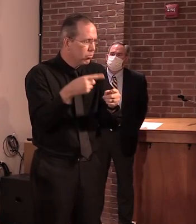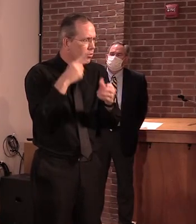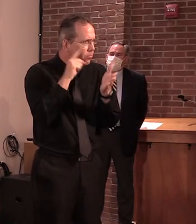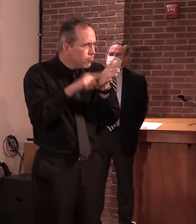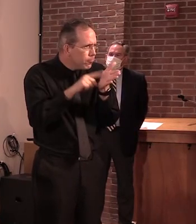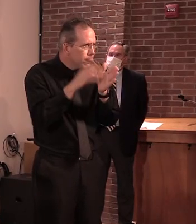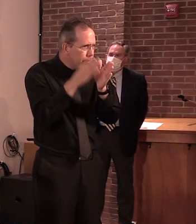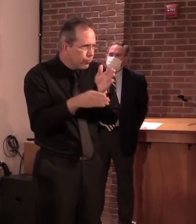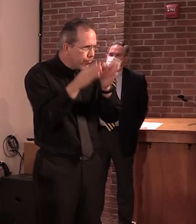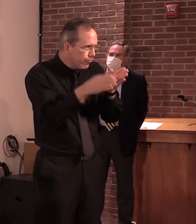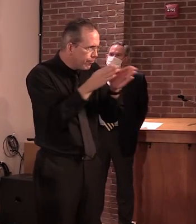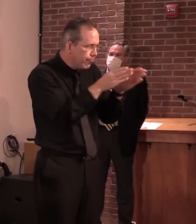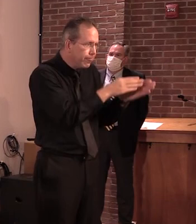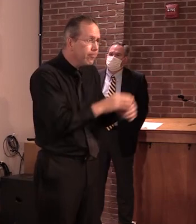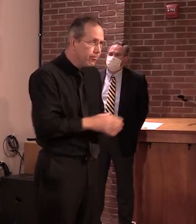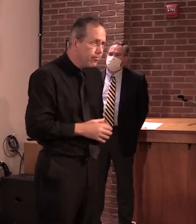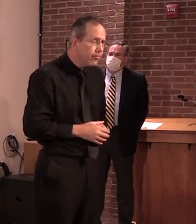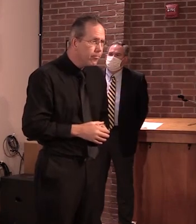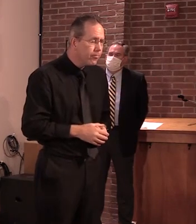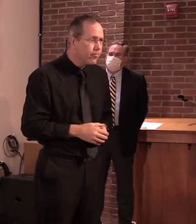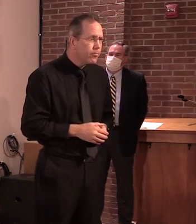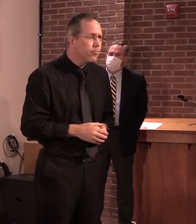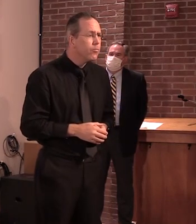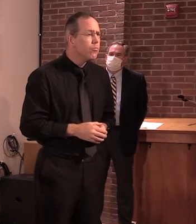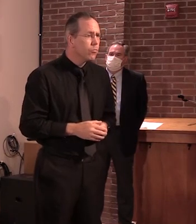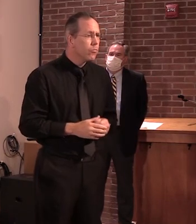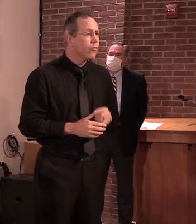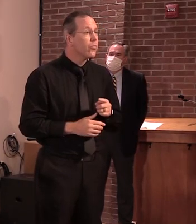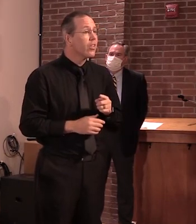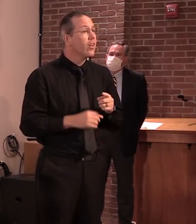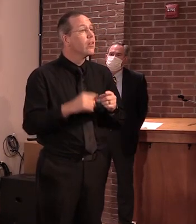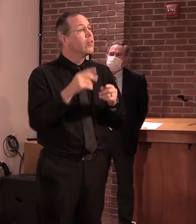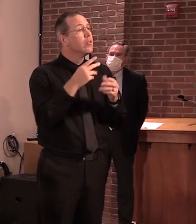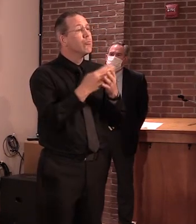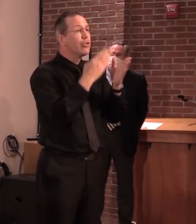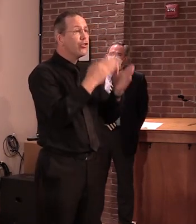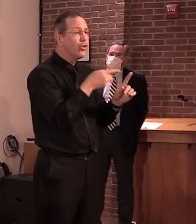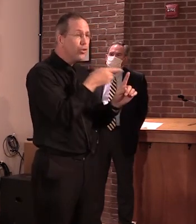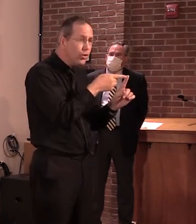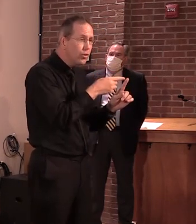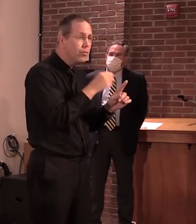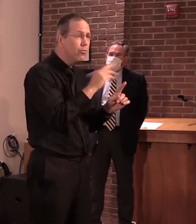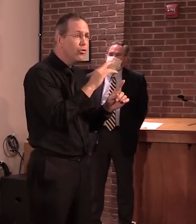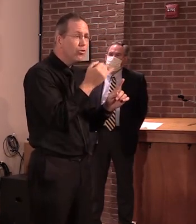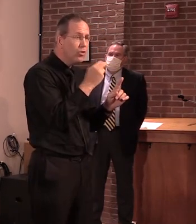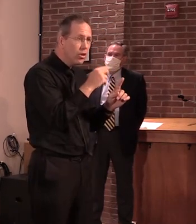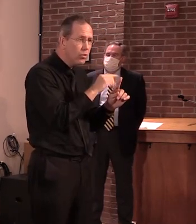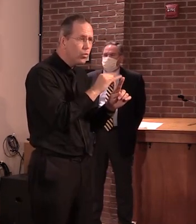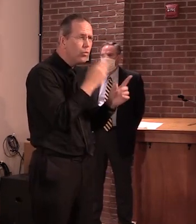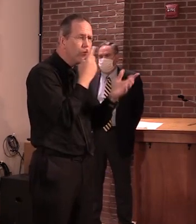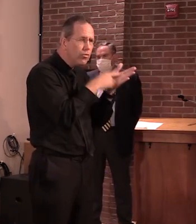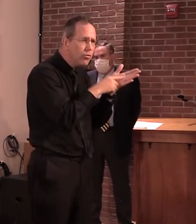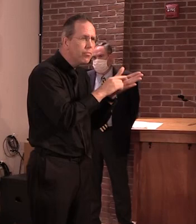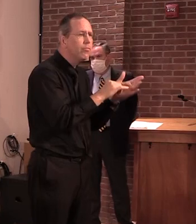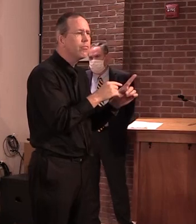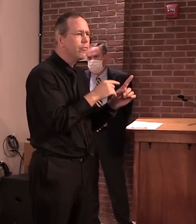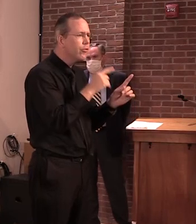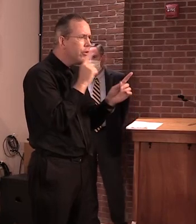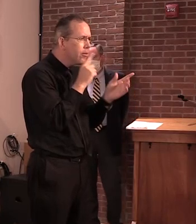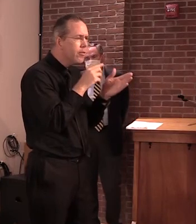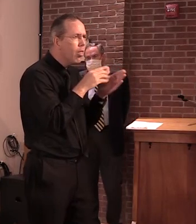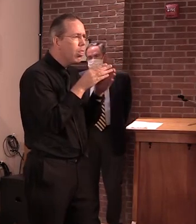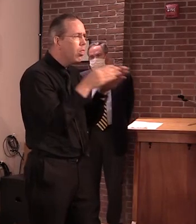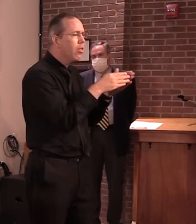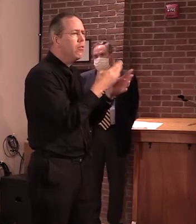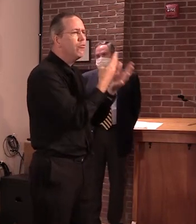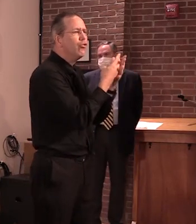the Department of Corrections did divert their attention away from this investigation during the first quarter of